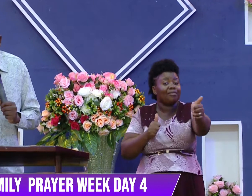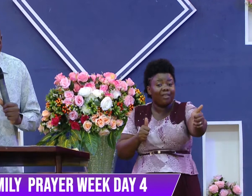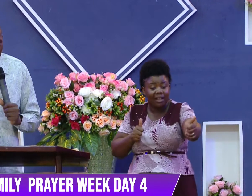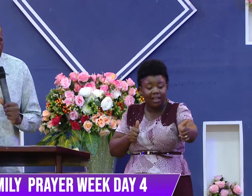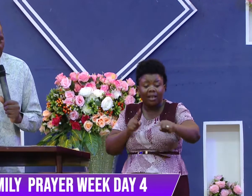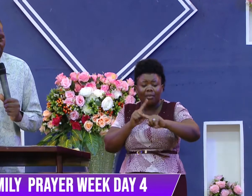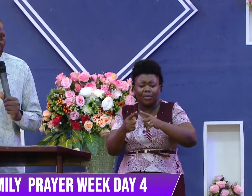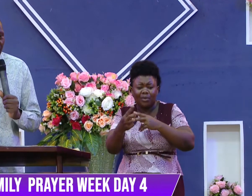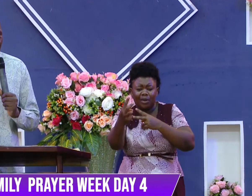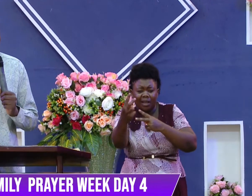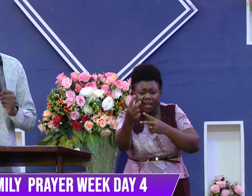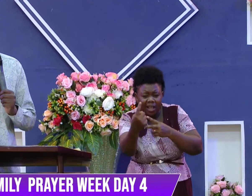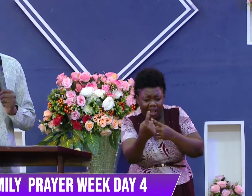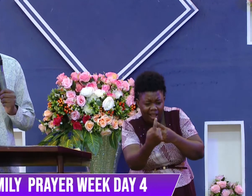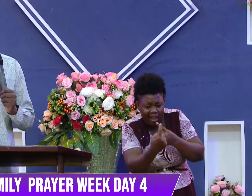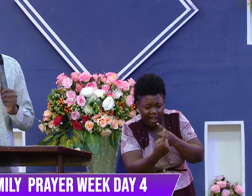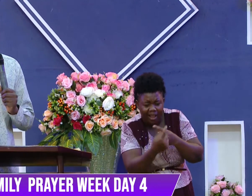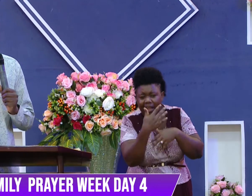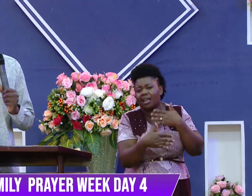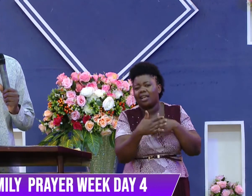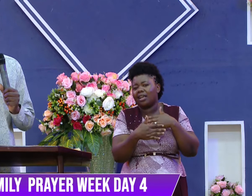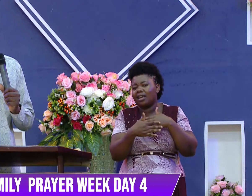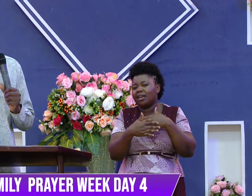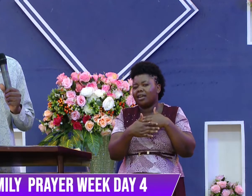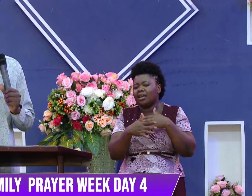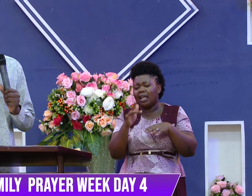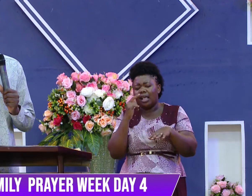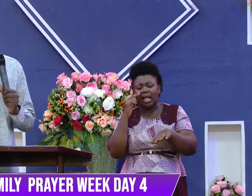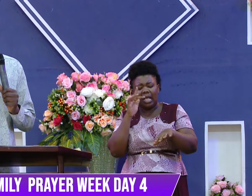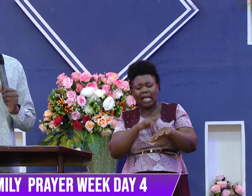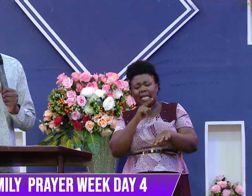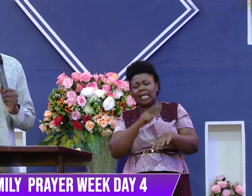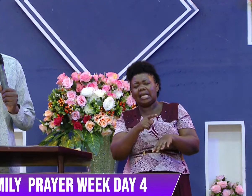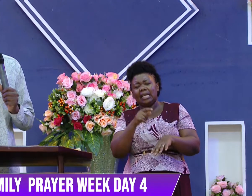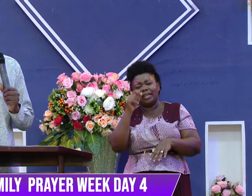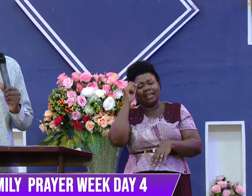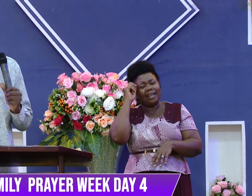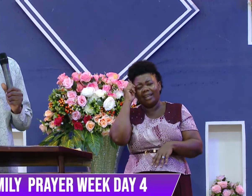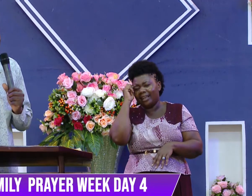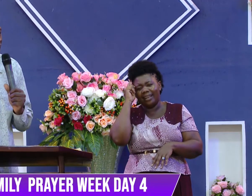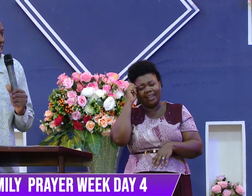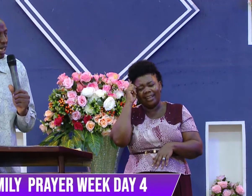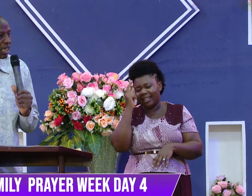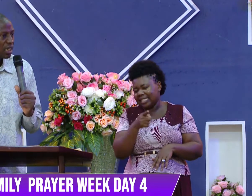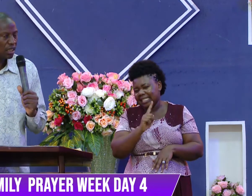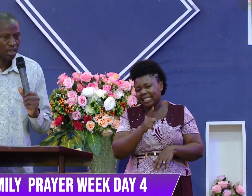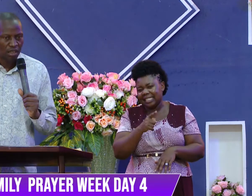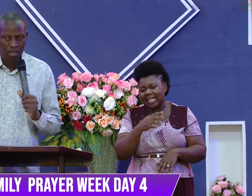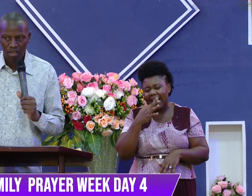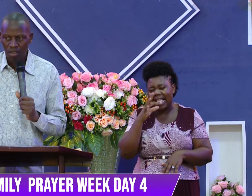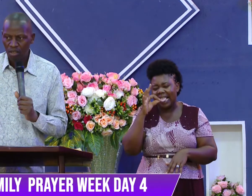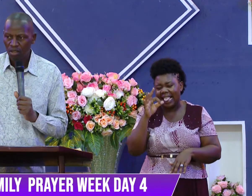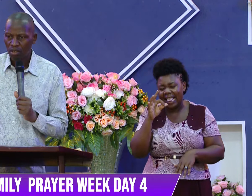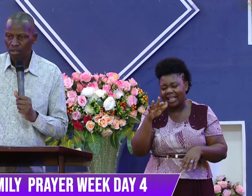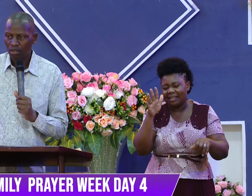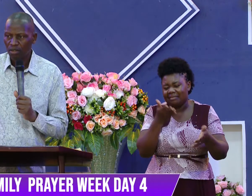you. But if you bring them closer, Ono kamula linga we Rwanda. It's when you test them and